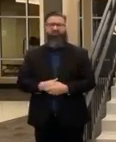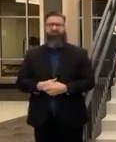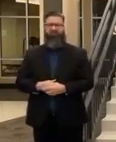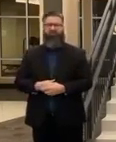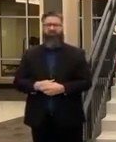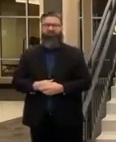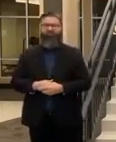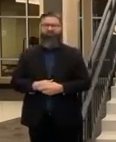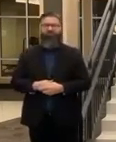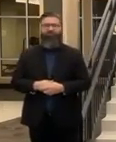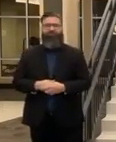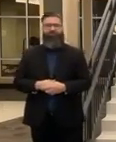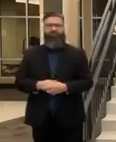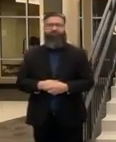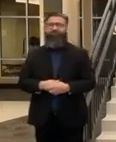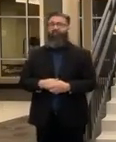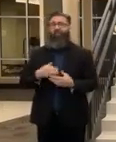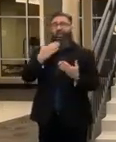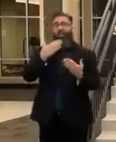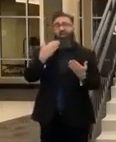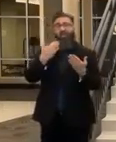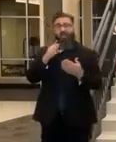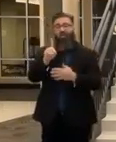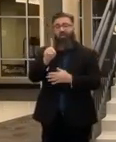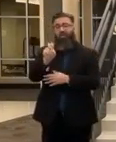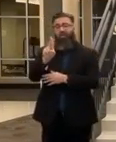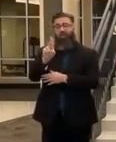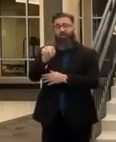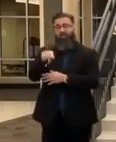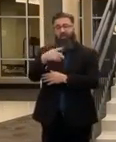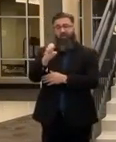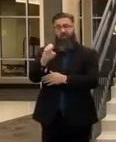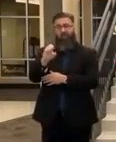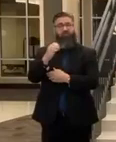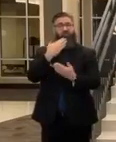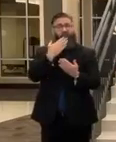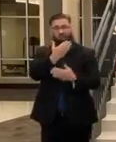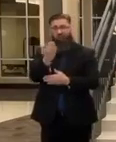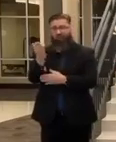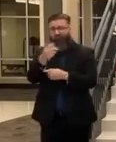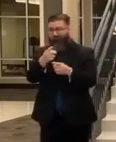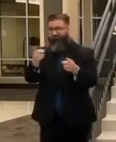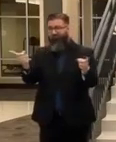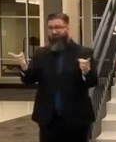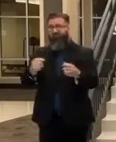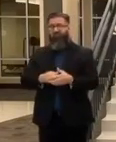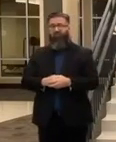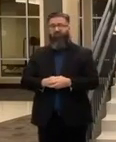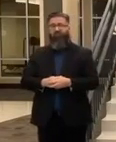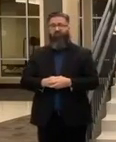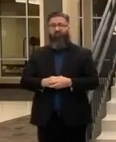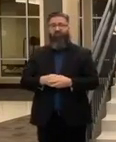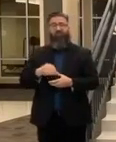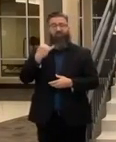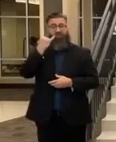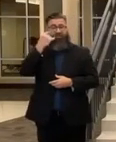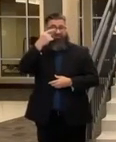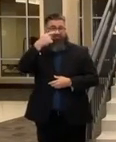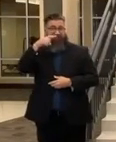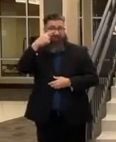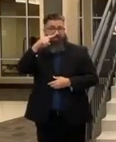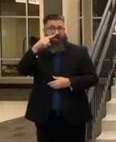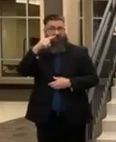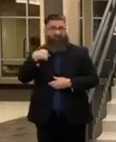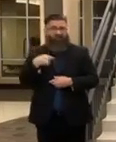Thank you, Dr. Page. And good morning, everyone. If I may, I'd like to make brief remarks this morning.